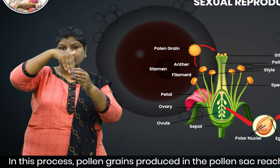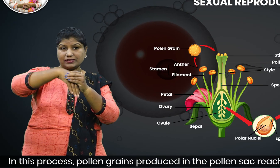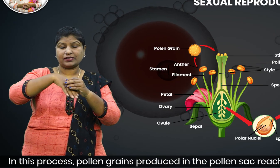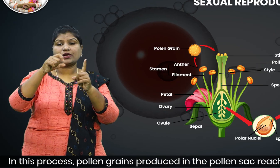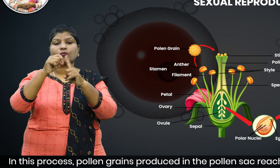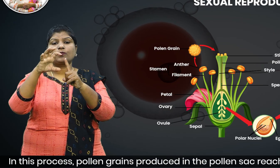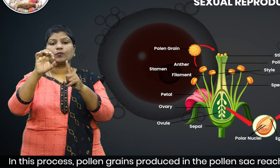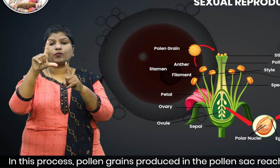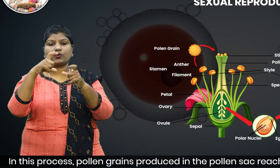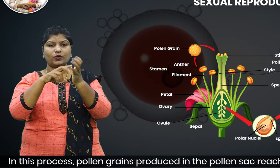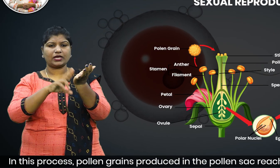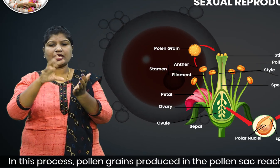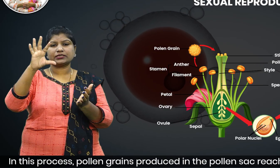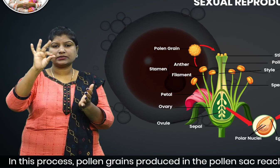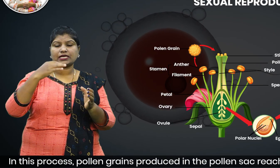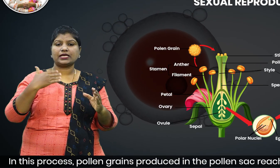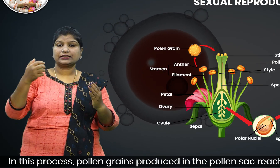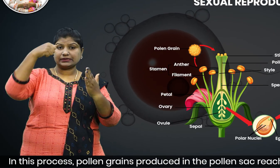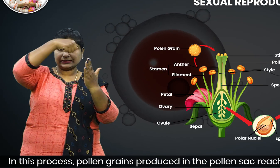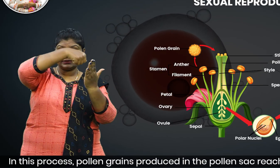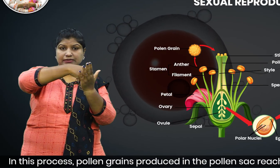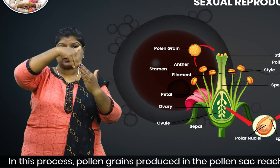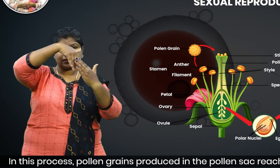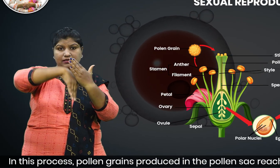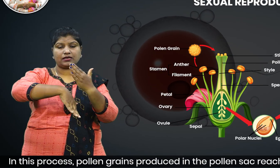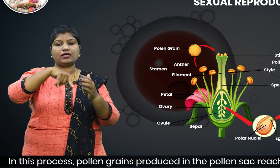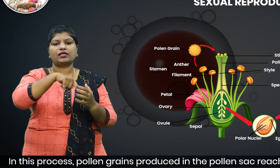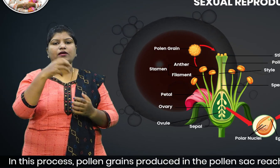the stigma of a flower,